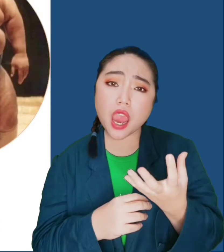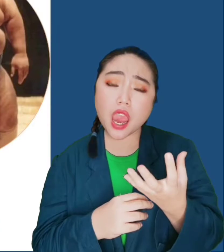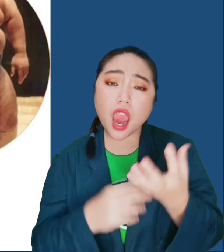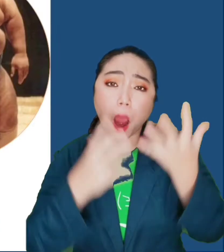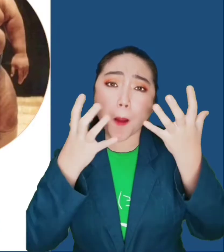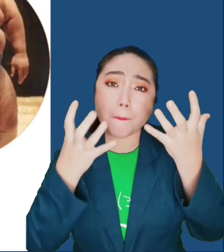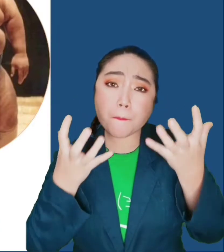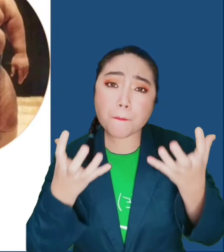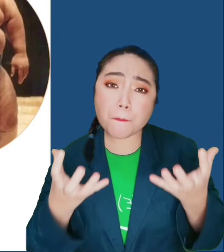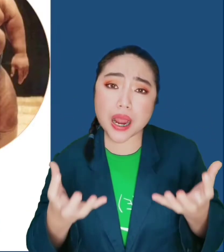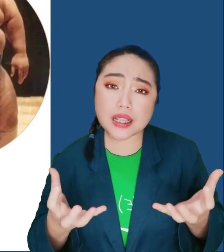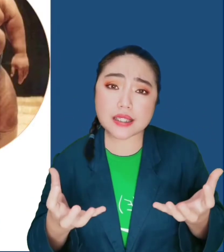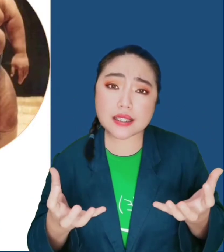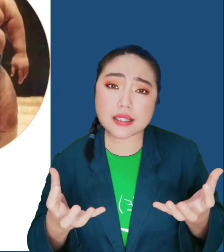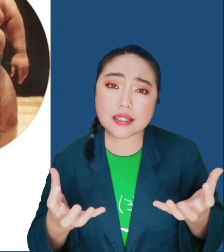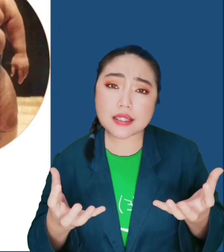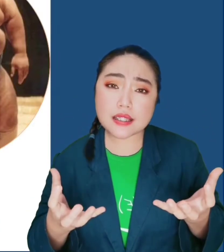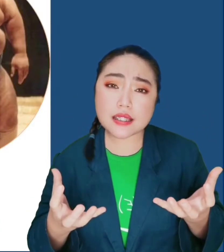mass?